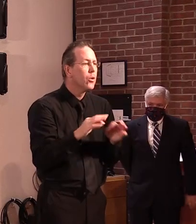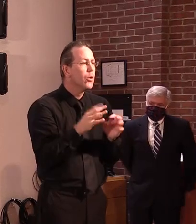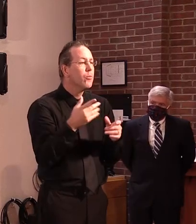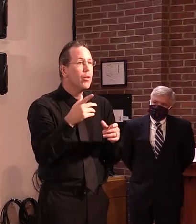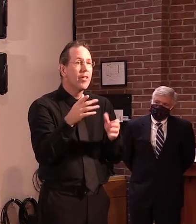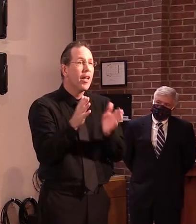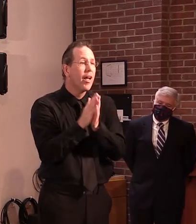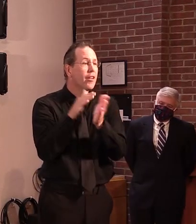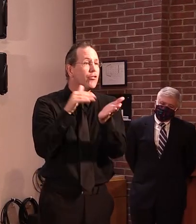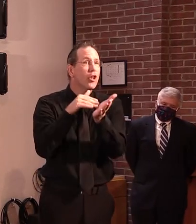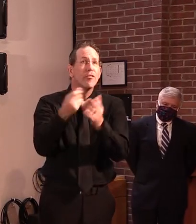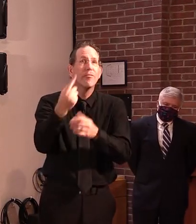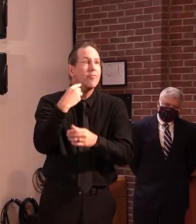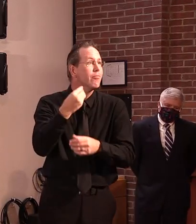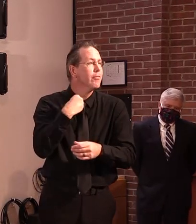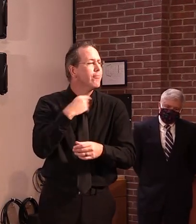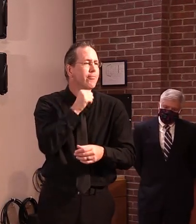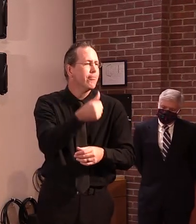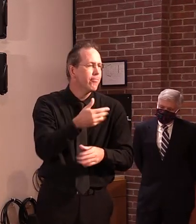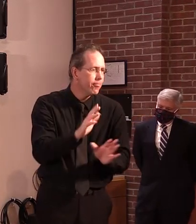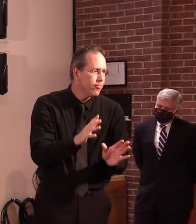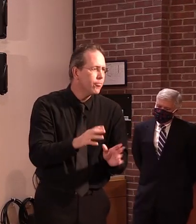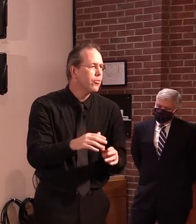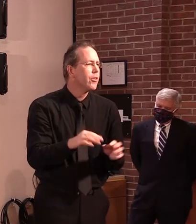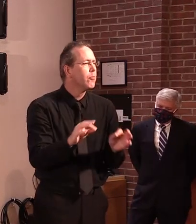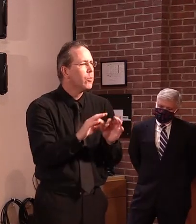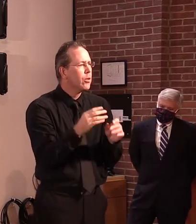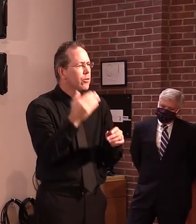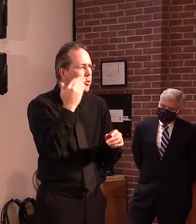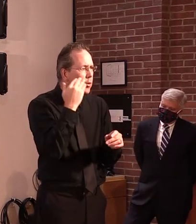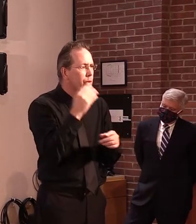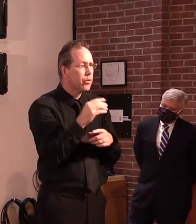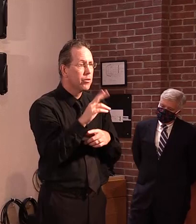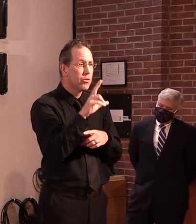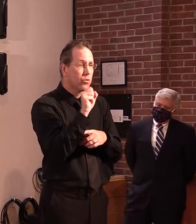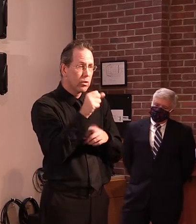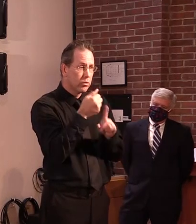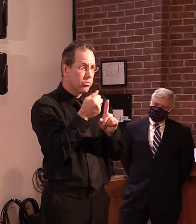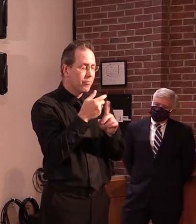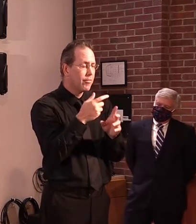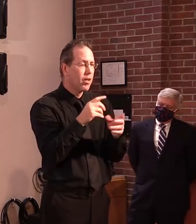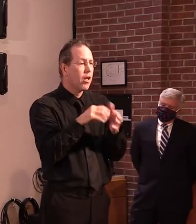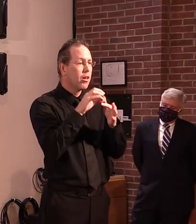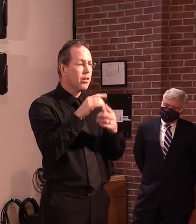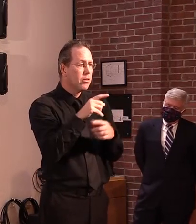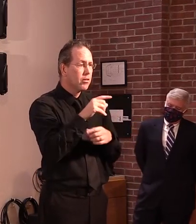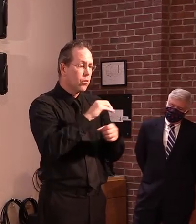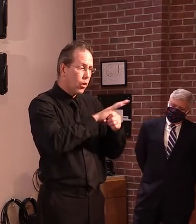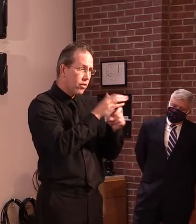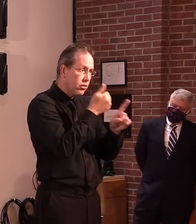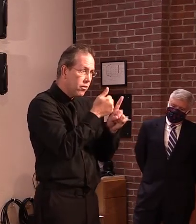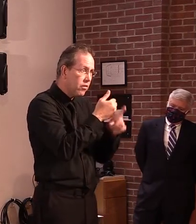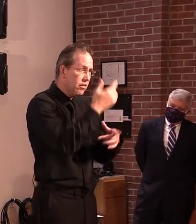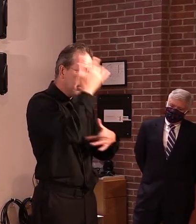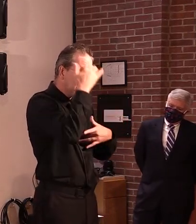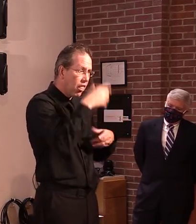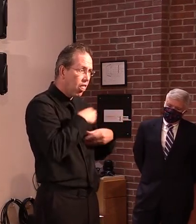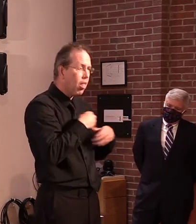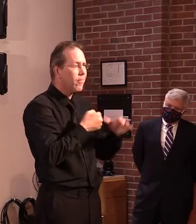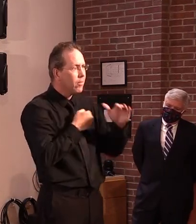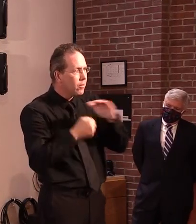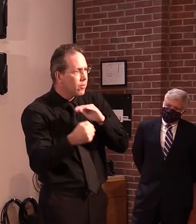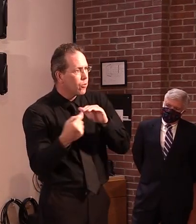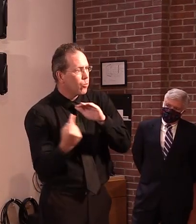COVID. But for the people who are the sickest, who are end up in the hospital, we do have a number of treatments that will